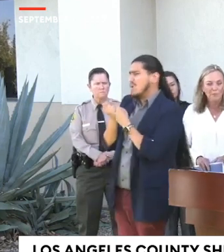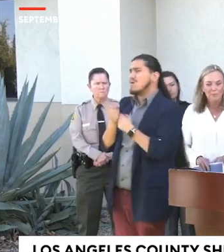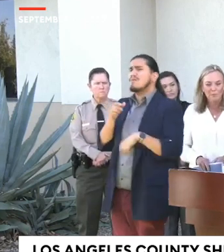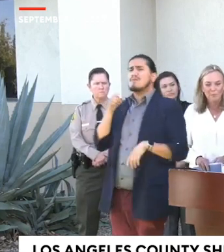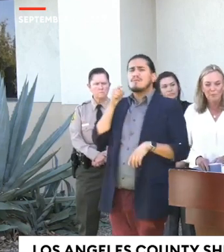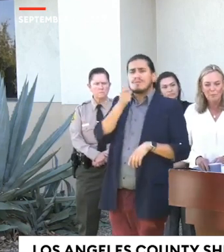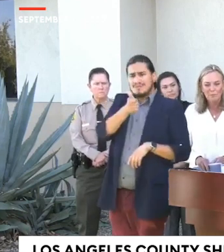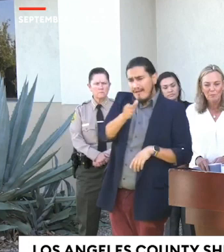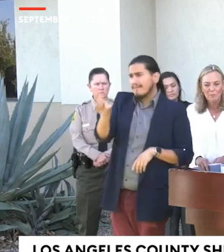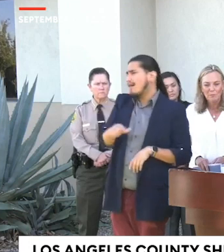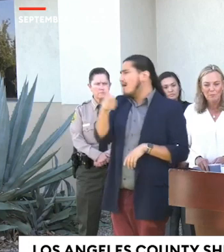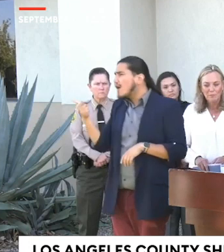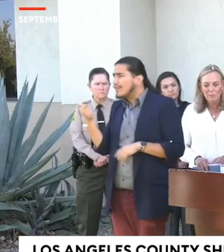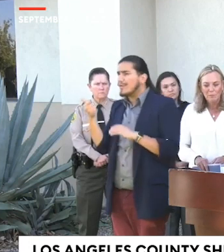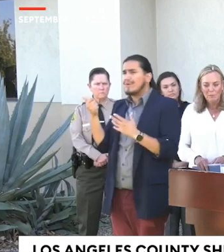and other